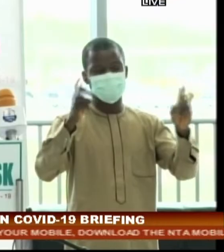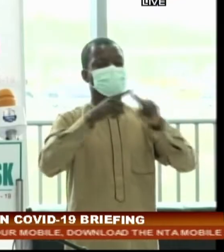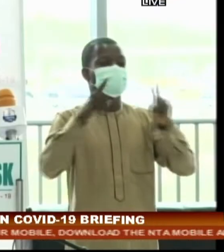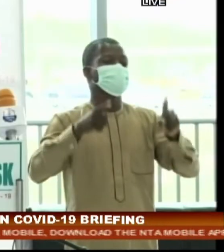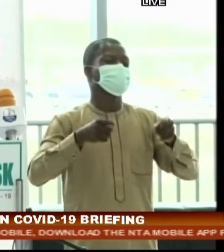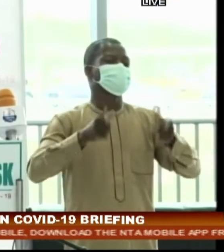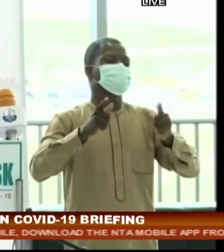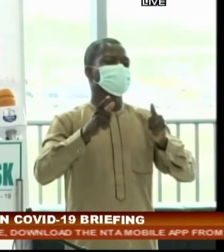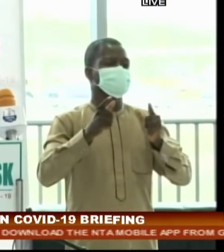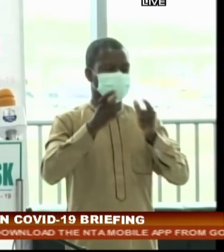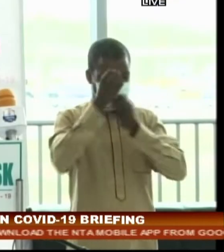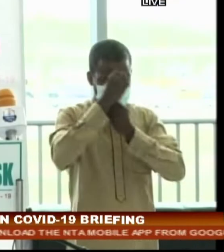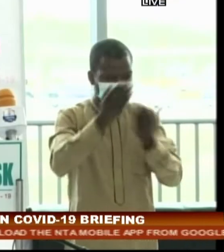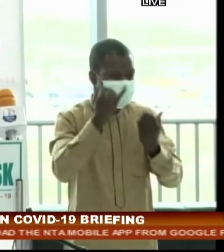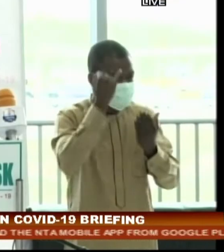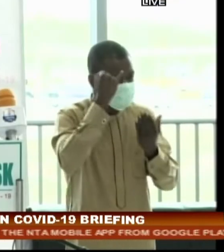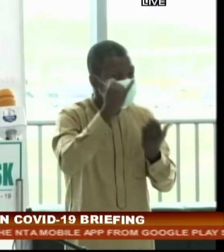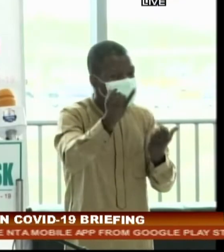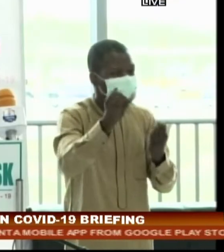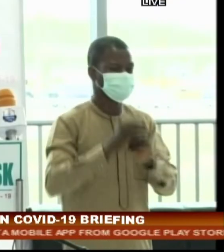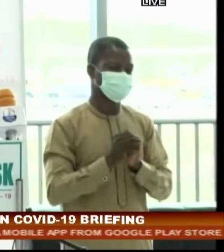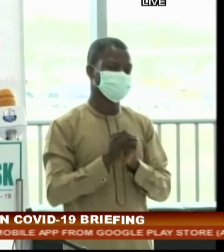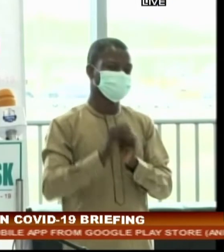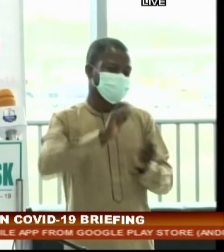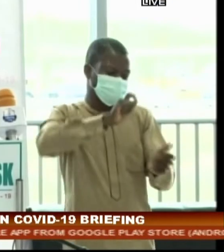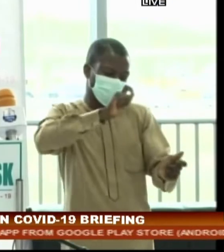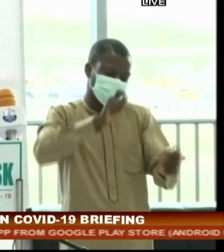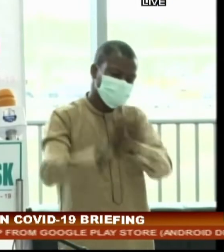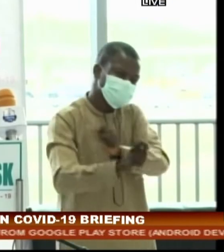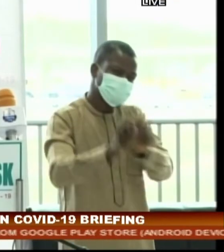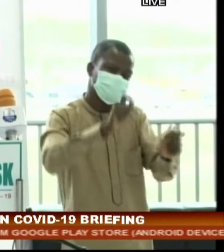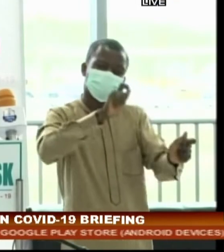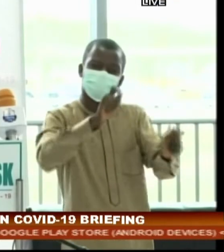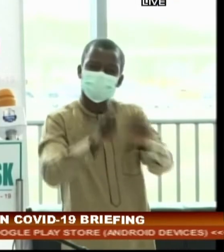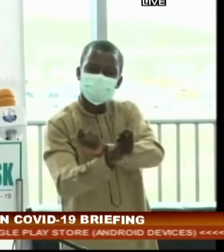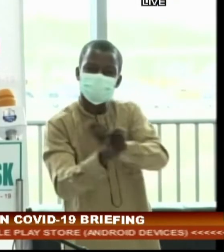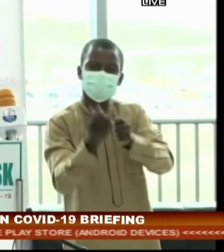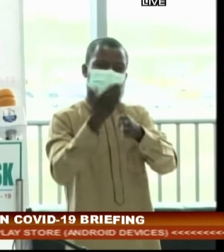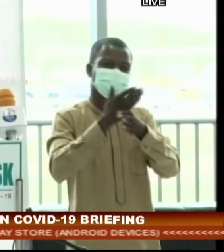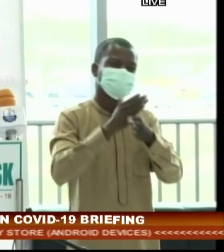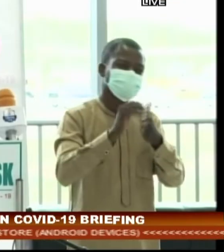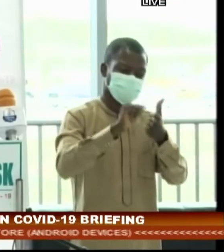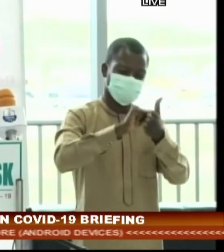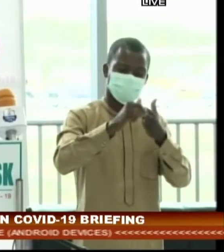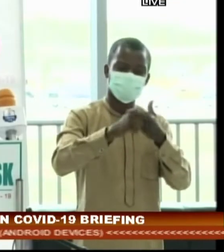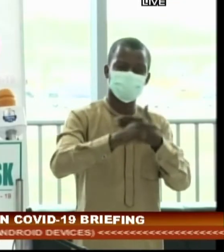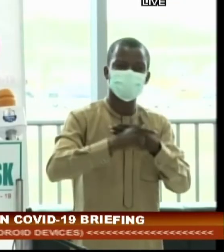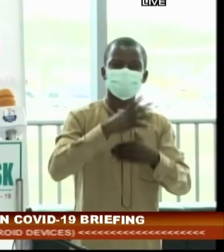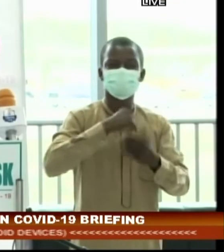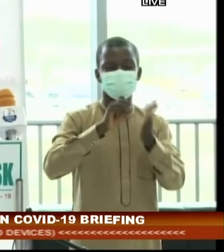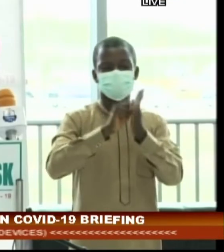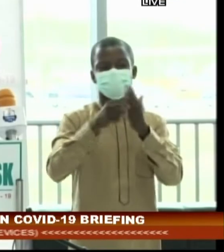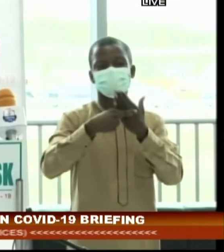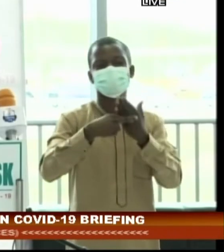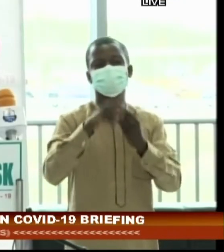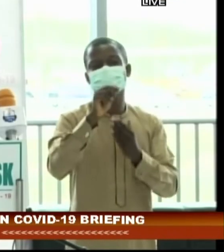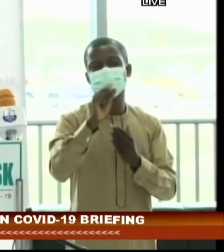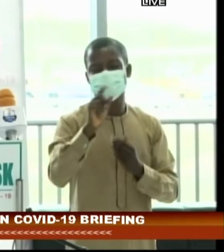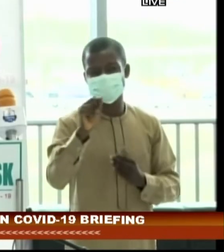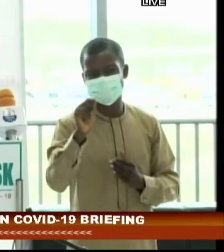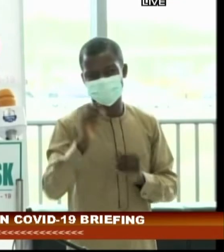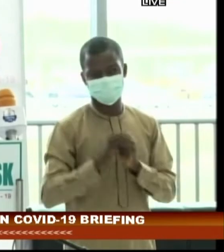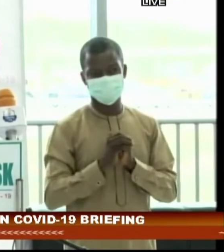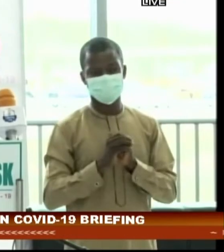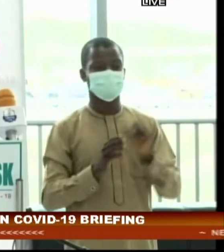idea. Change in cases between August and September 2020. On